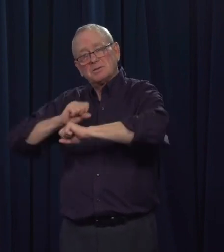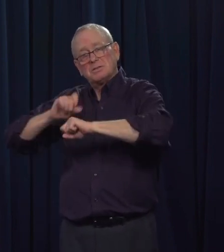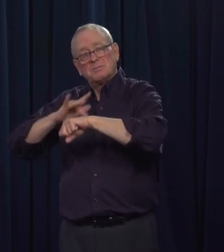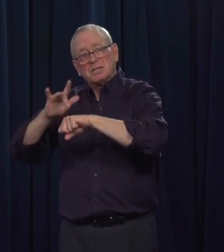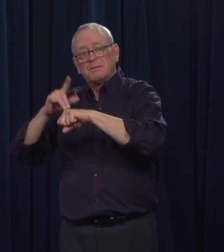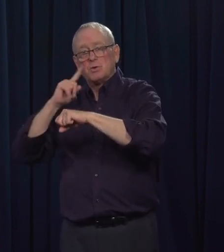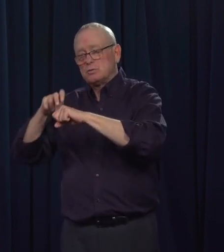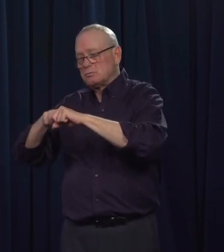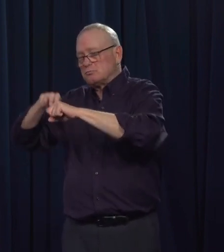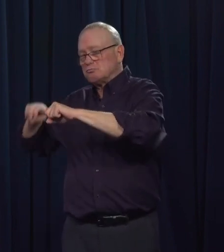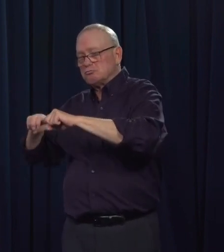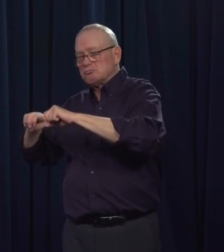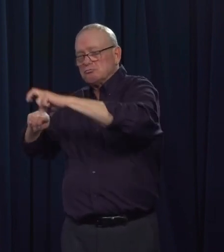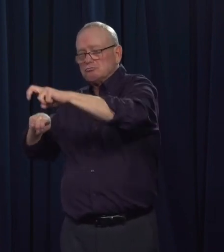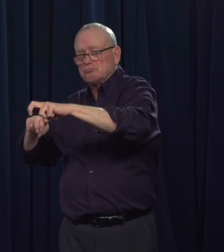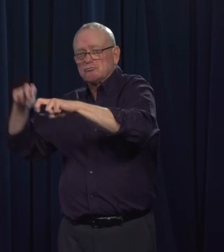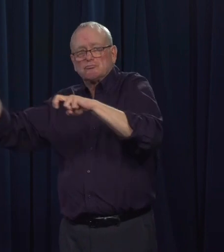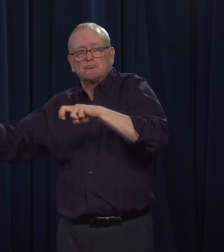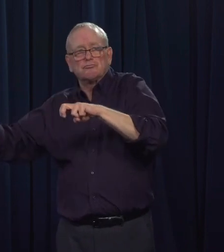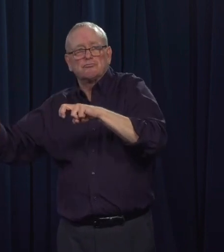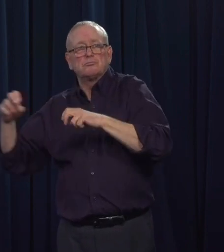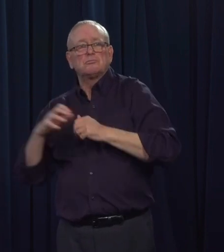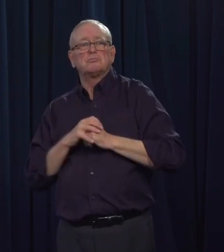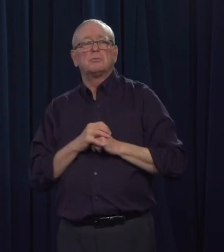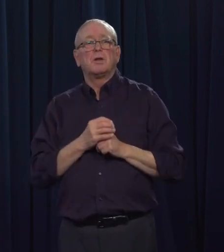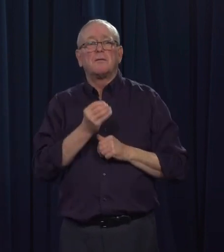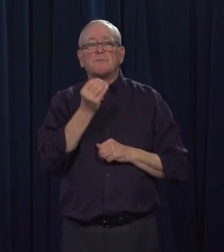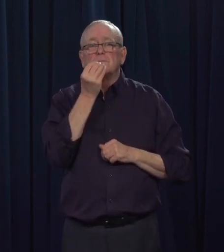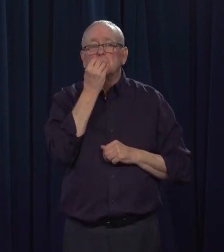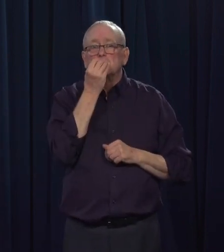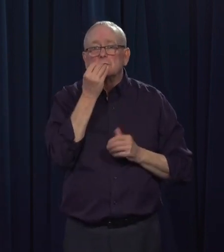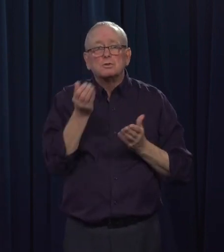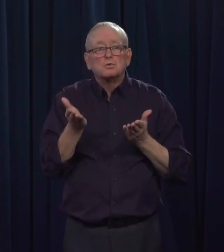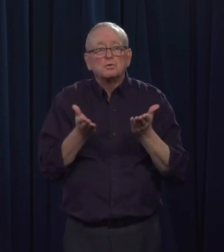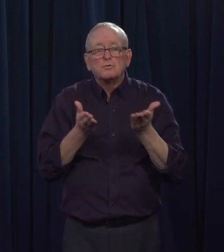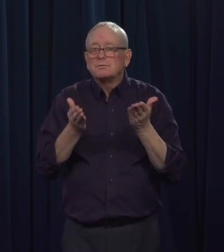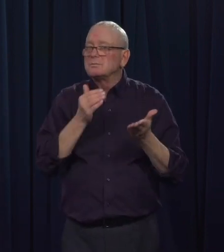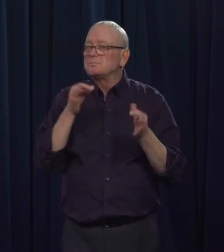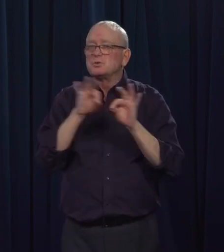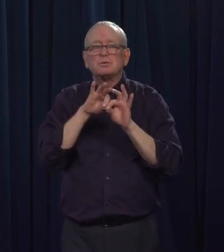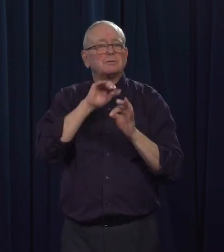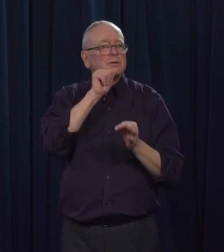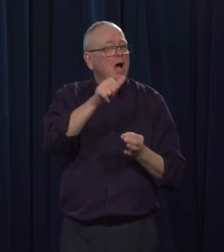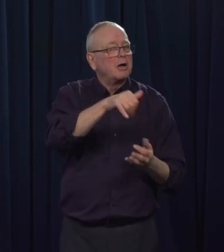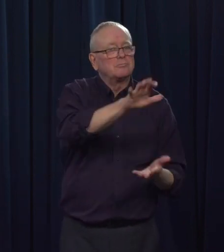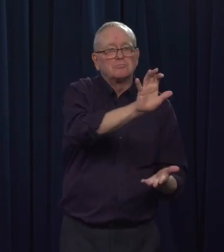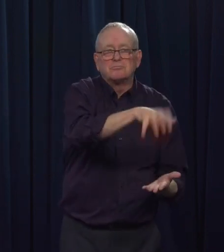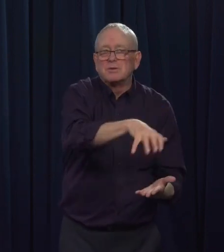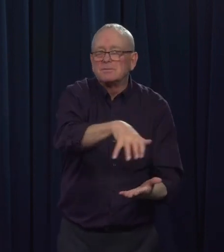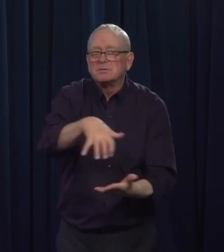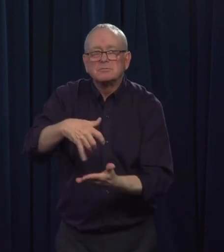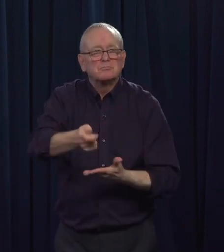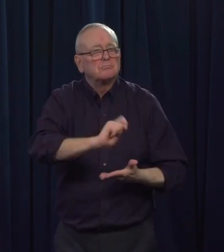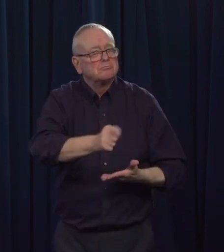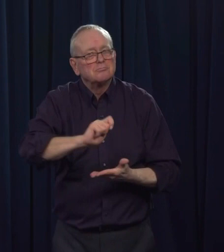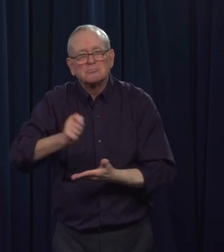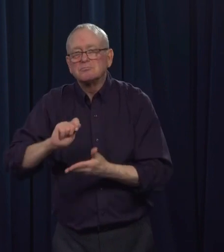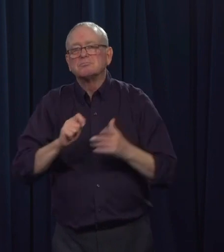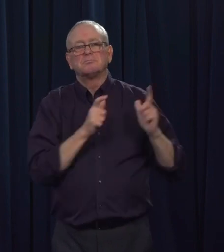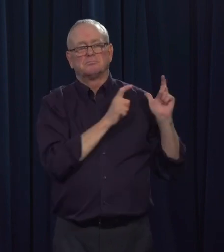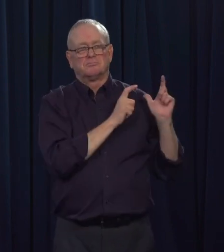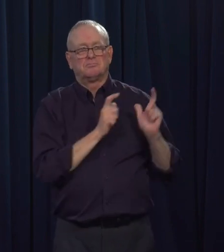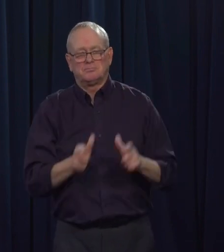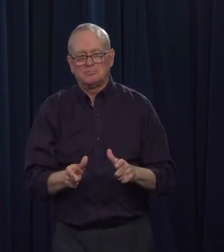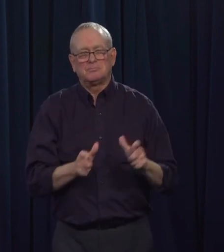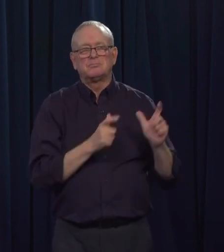no buffet-style dining. So those are the kinds of things that are important to make sure that that risk is mitigated. And as